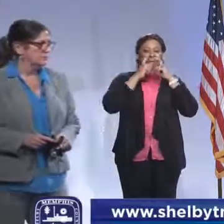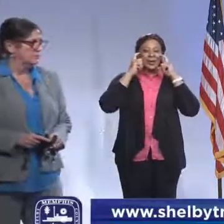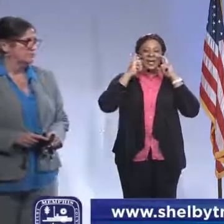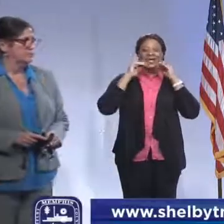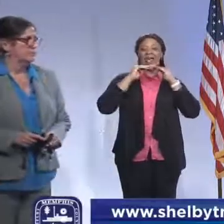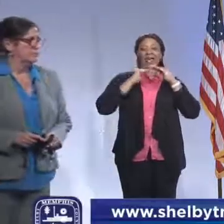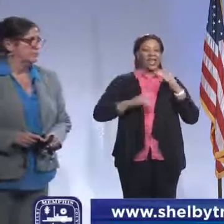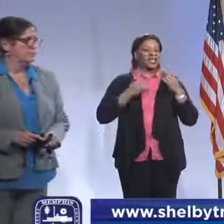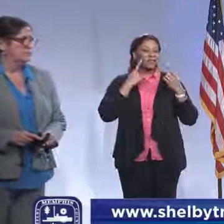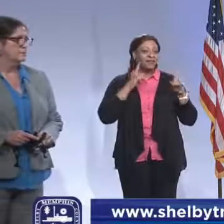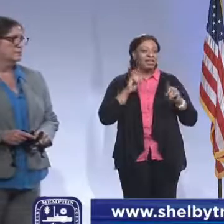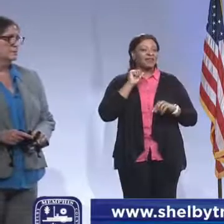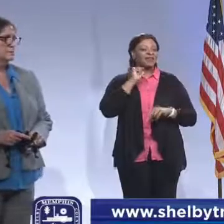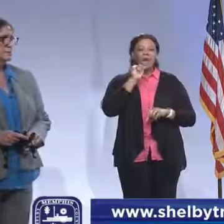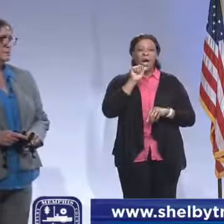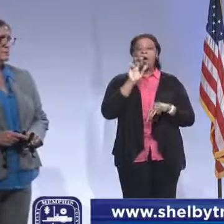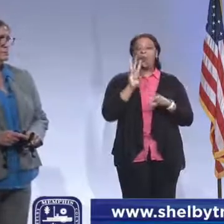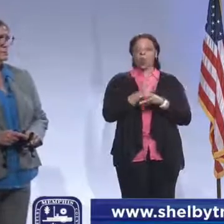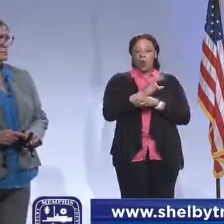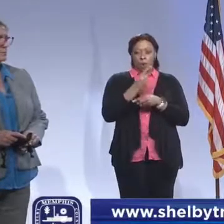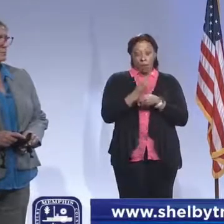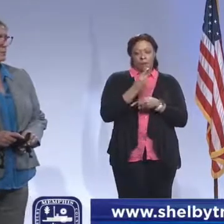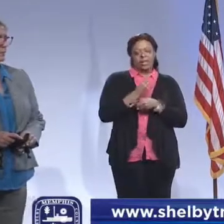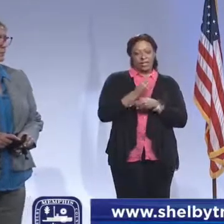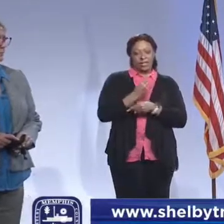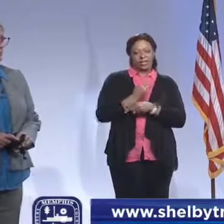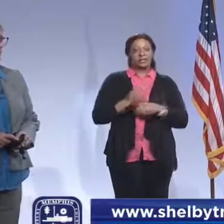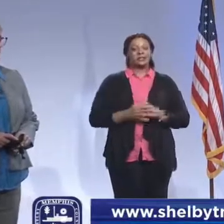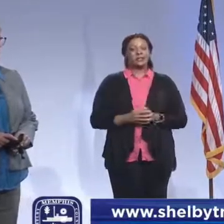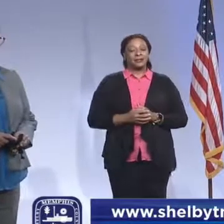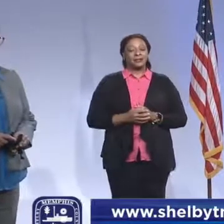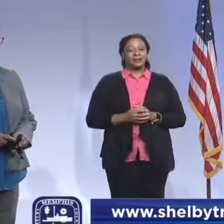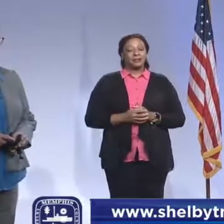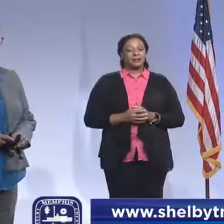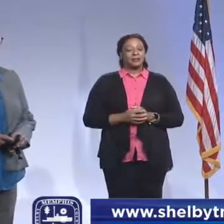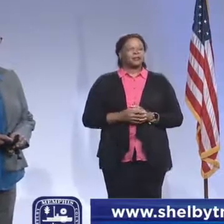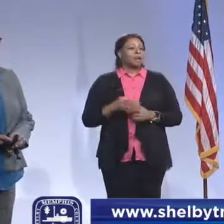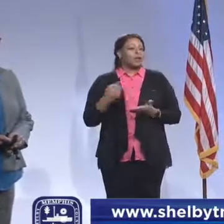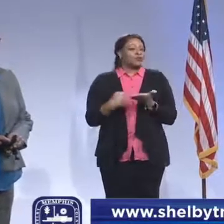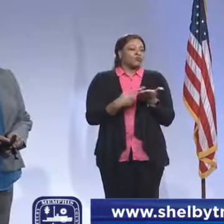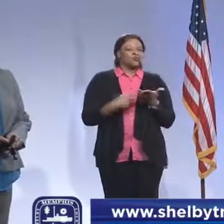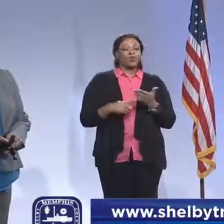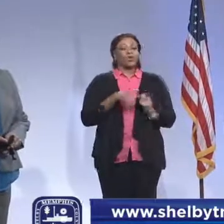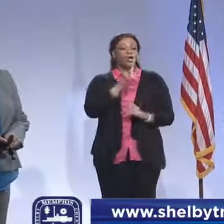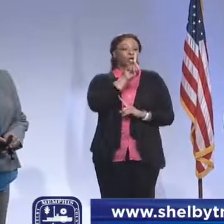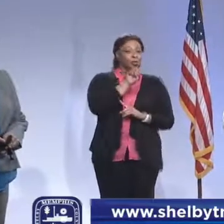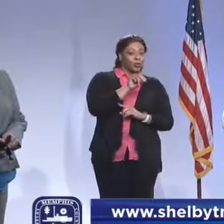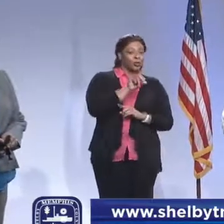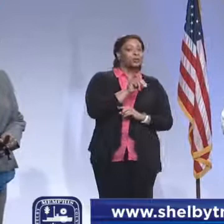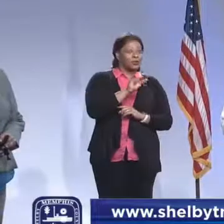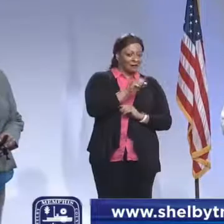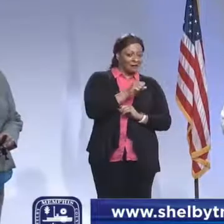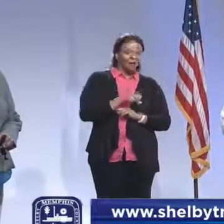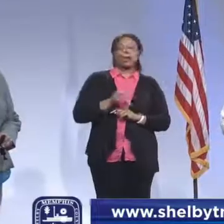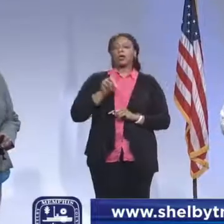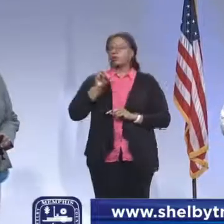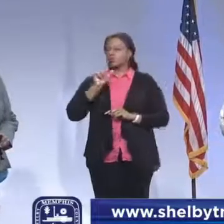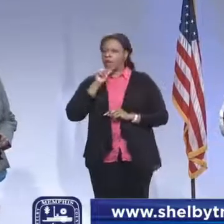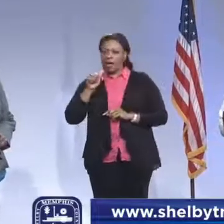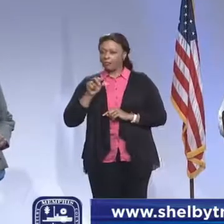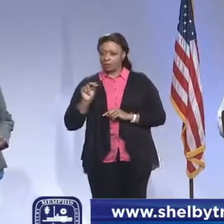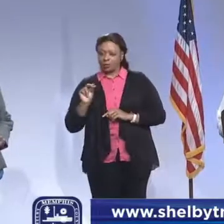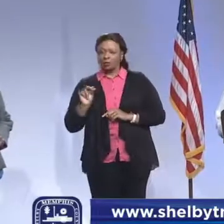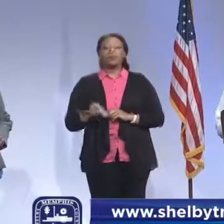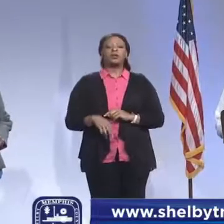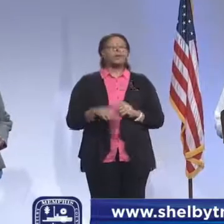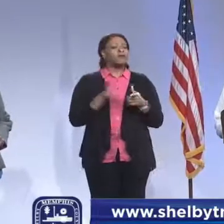effective if it's not worn properly. So I'm going to talk about some do's and don'ts. One of the